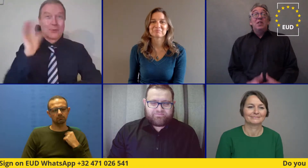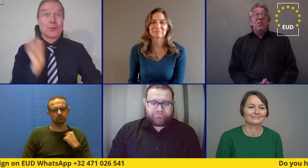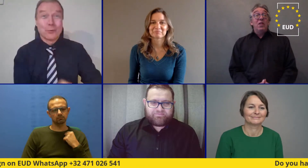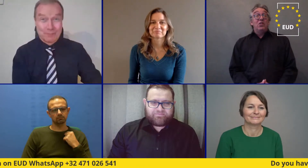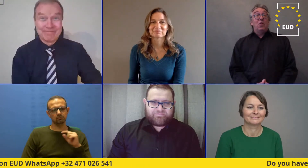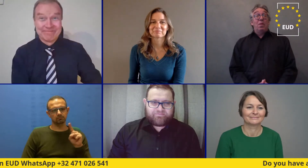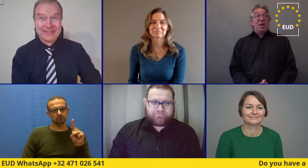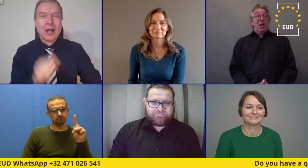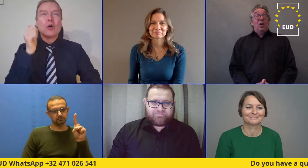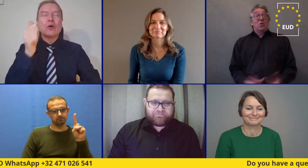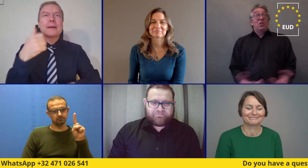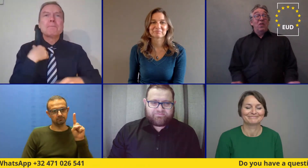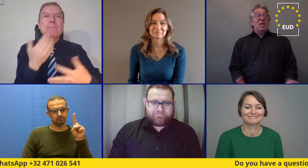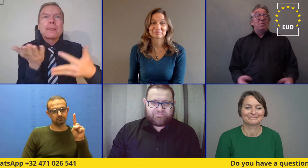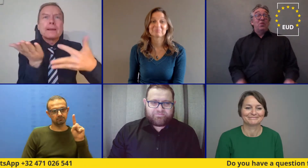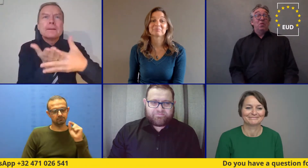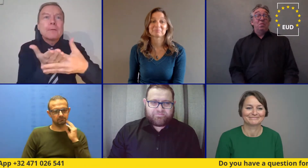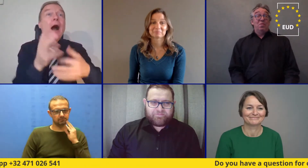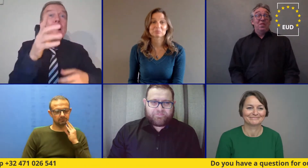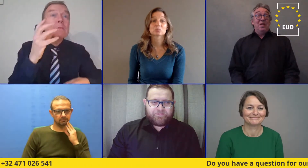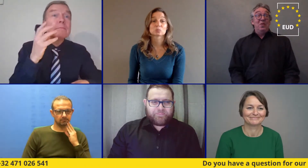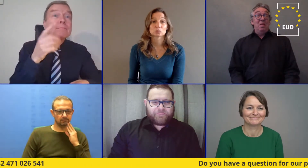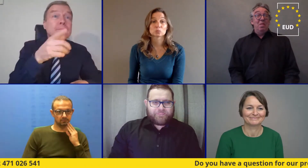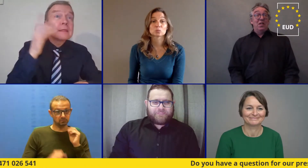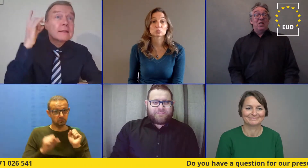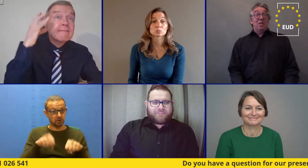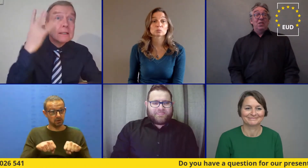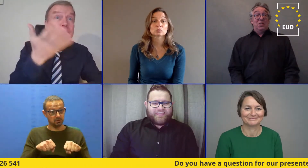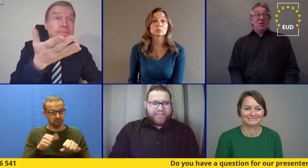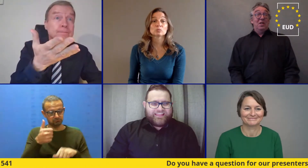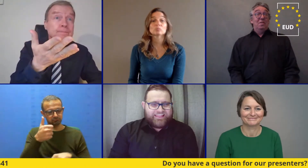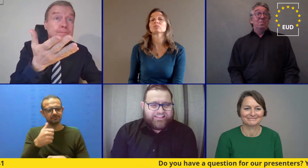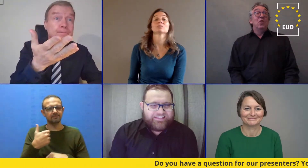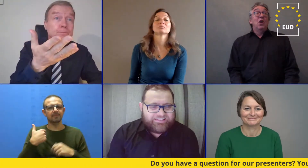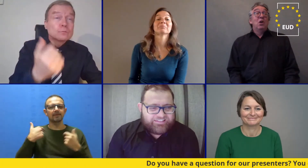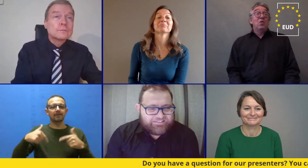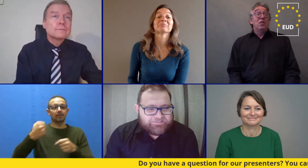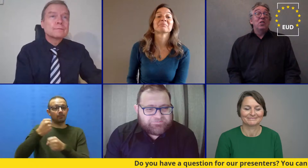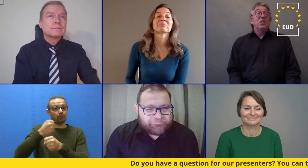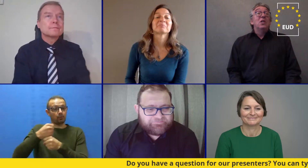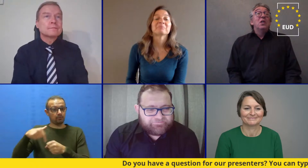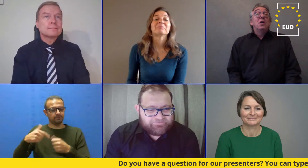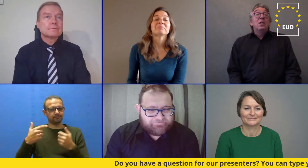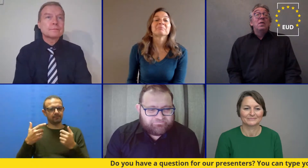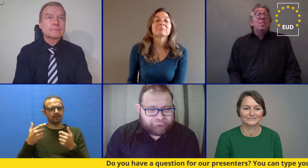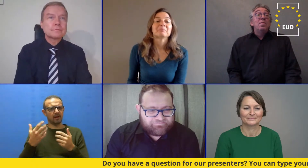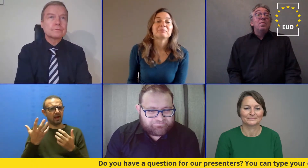definitely a topic also for the expert group that the EUD might establish, could discuss.